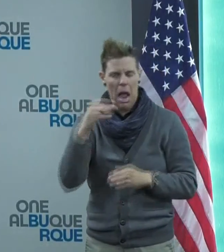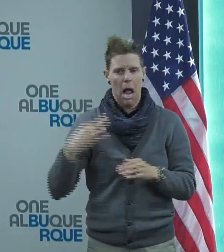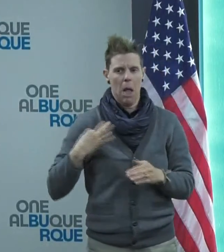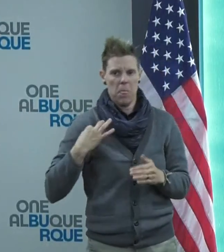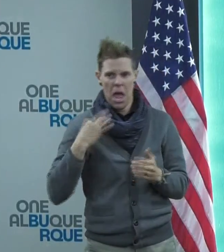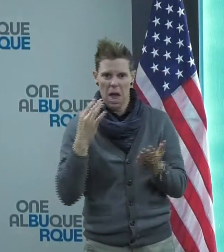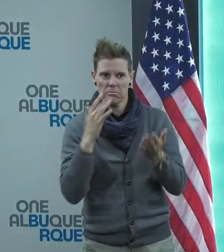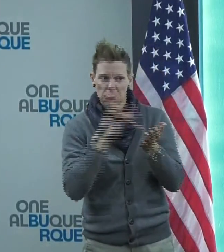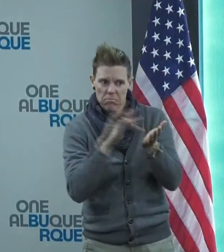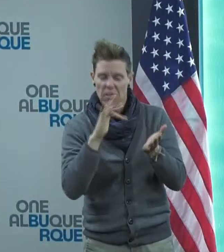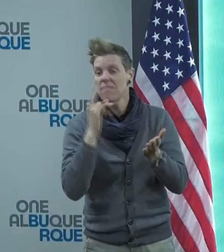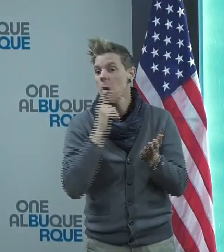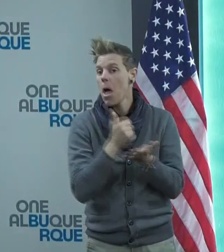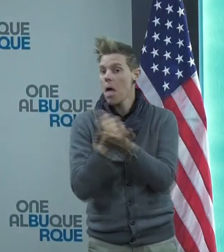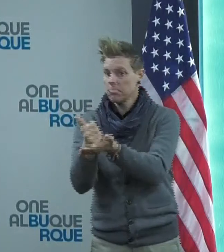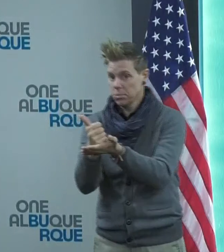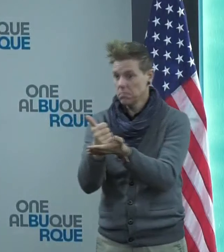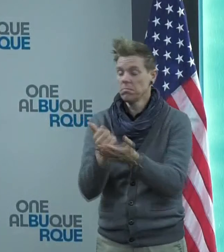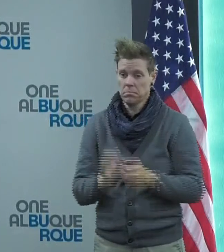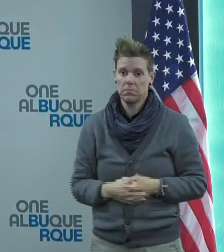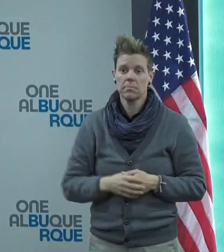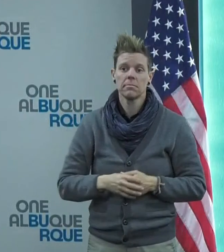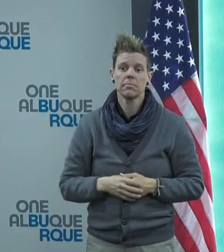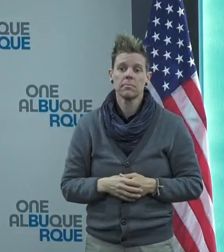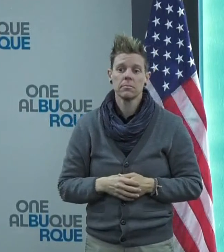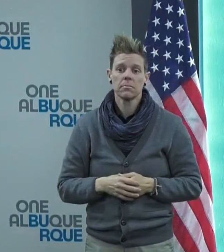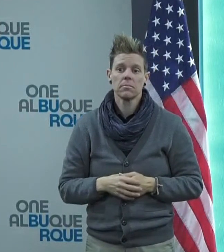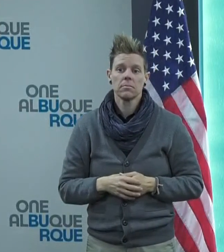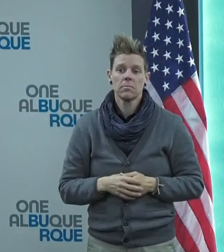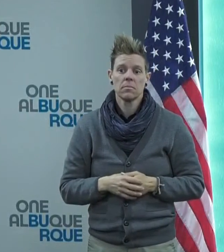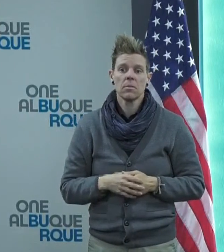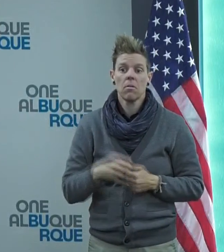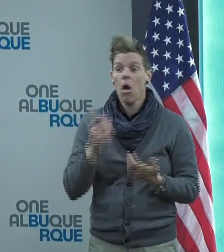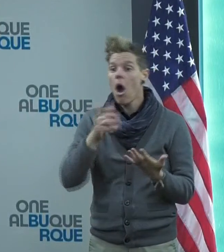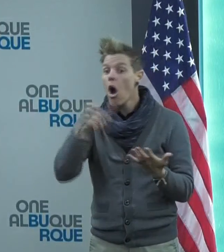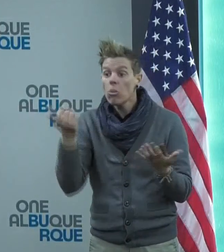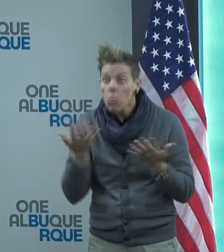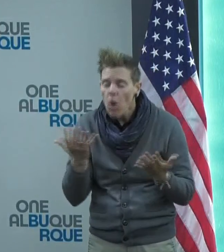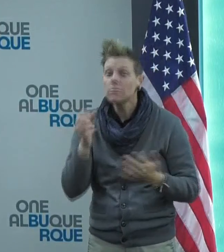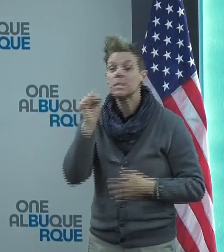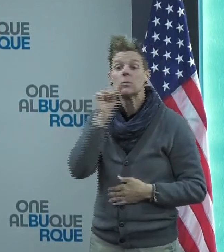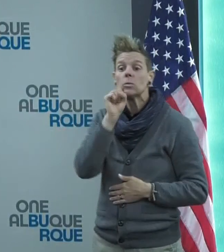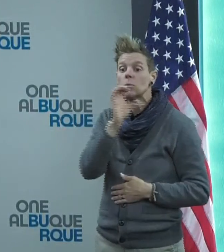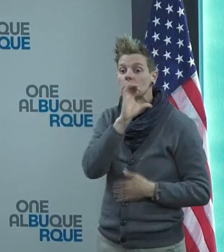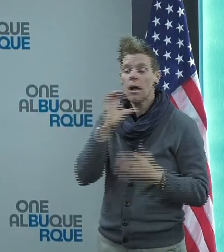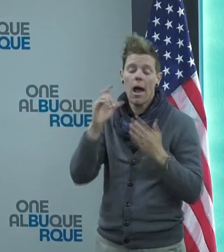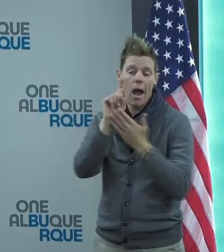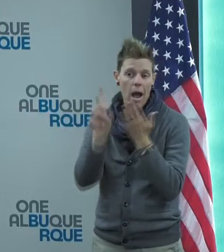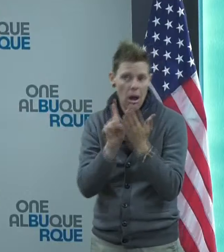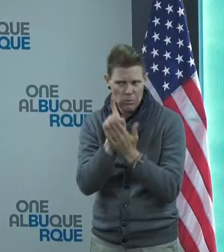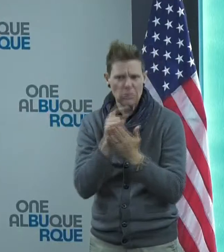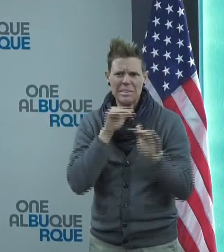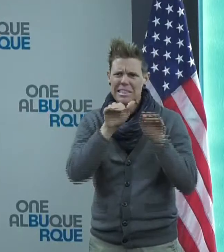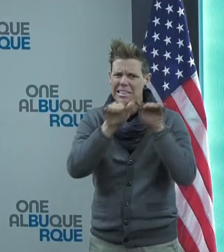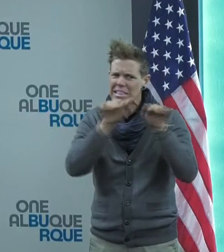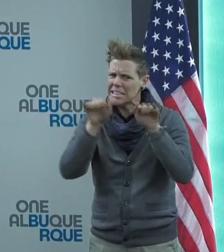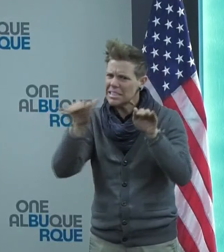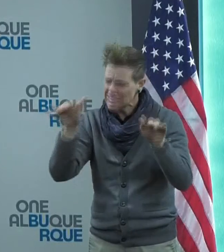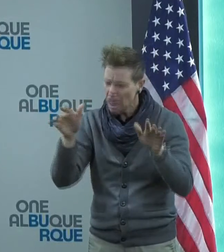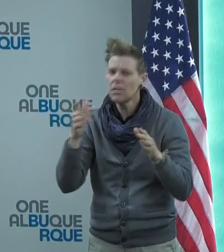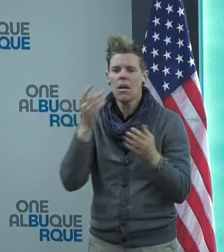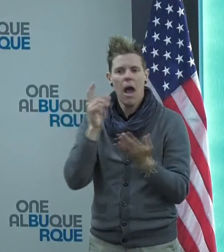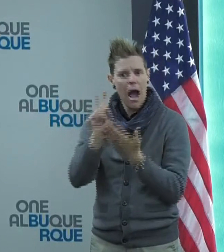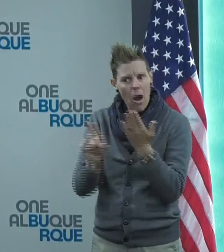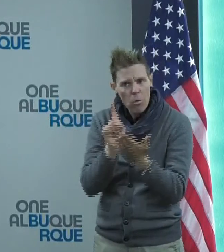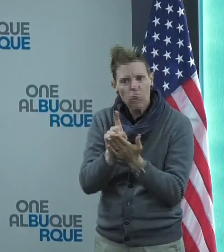assistance. Now, a couple of other items. Senior hours. As a reminder, we are asking all of our big box